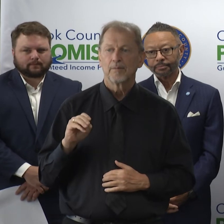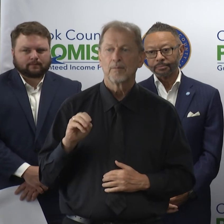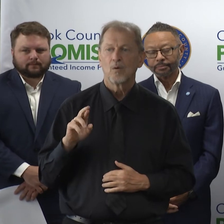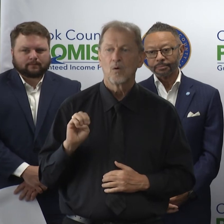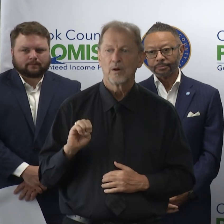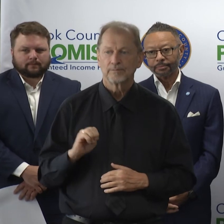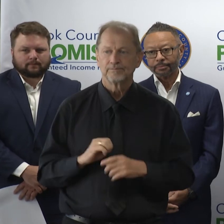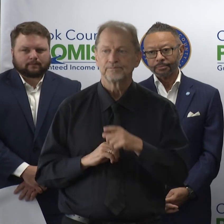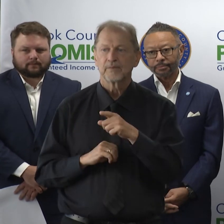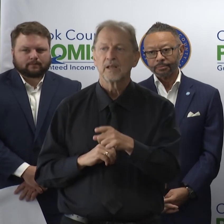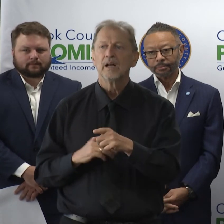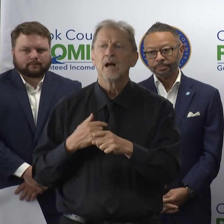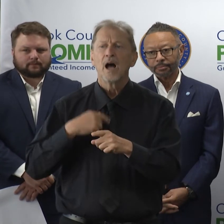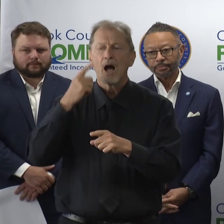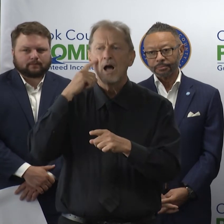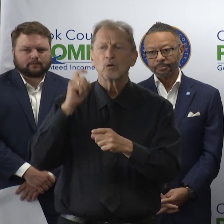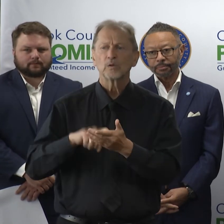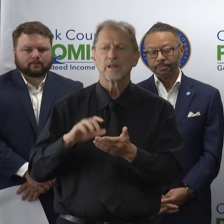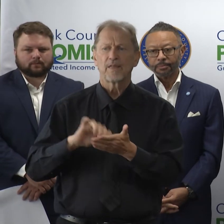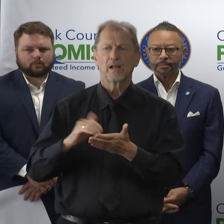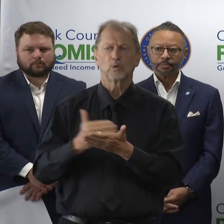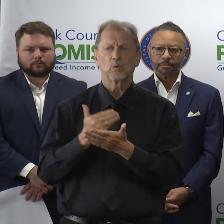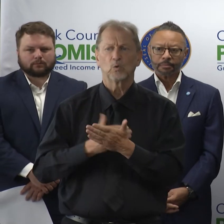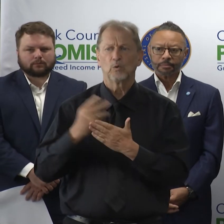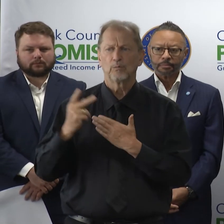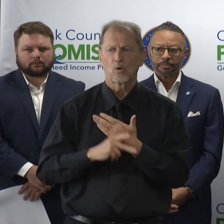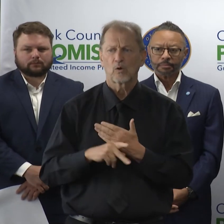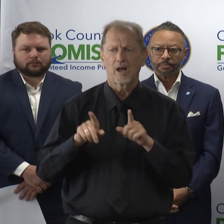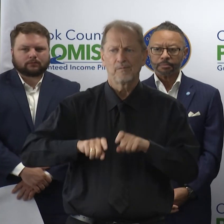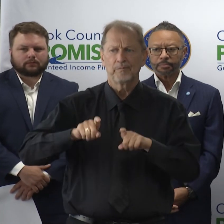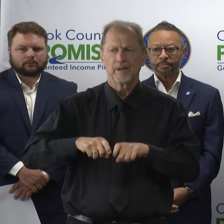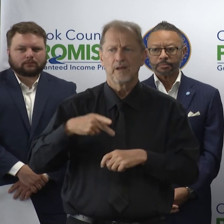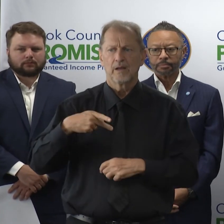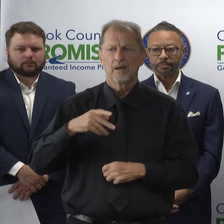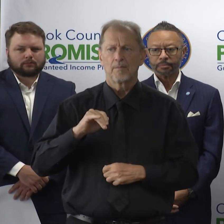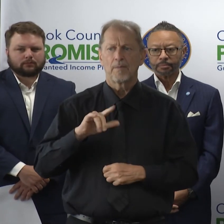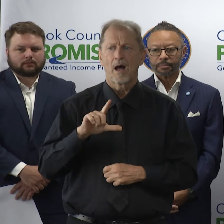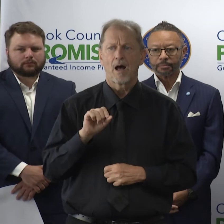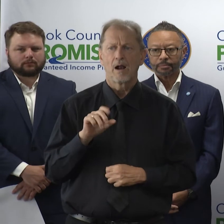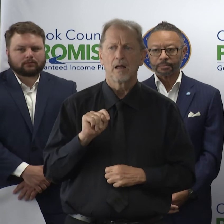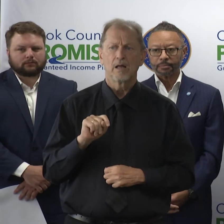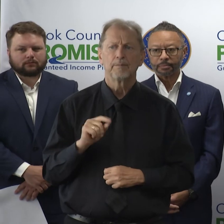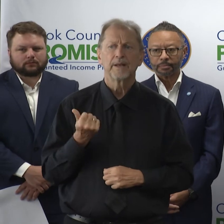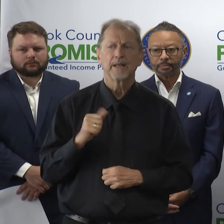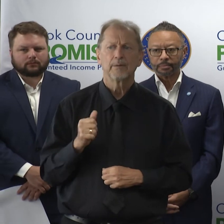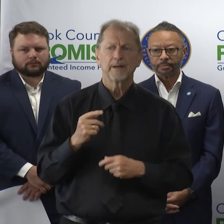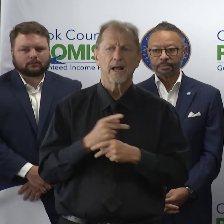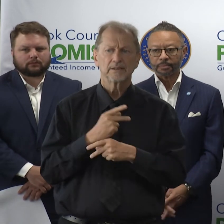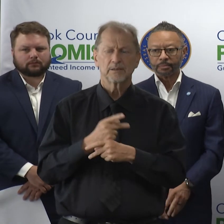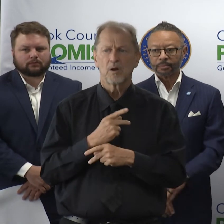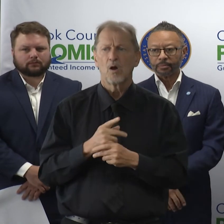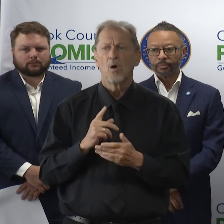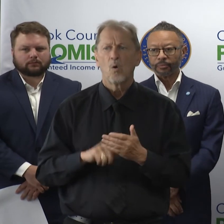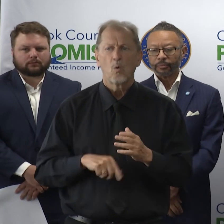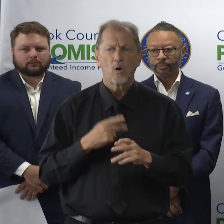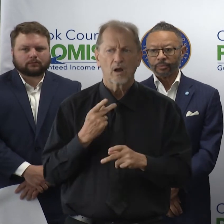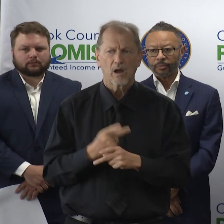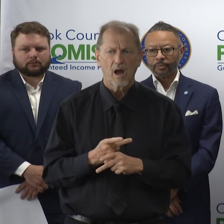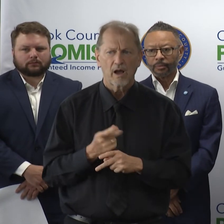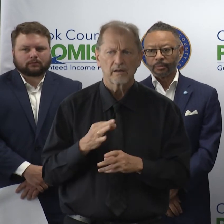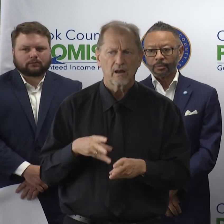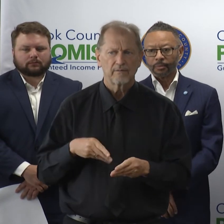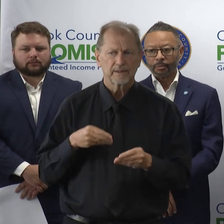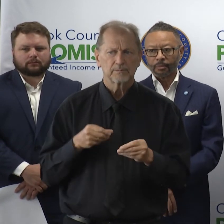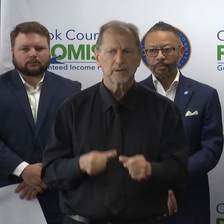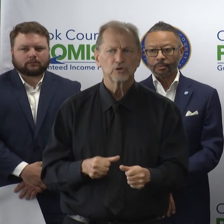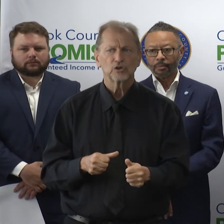Obviously, this is a pilot program, but has anyone done the estimate for what kind of an expenditure it